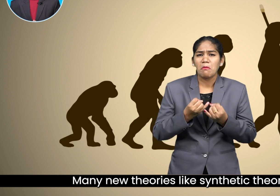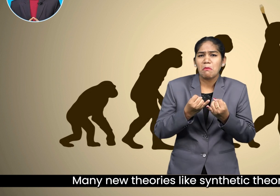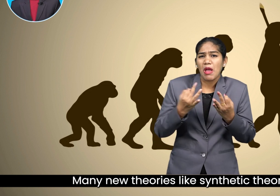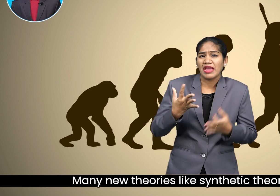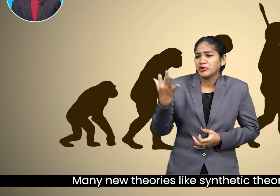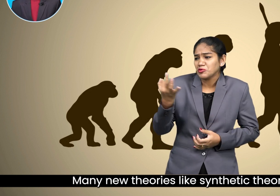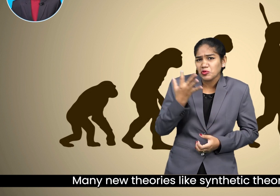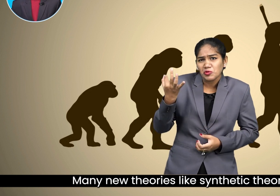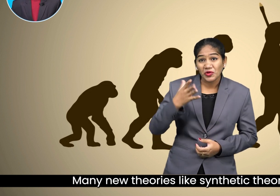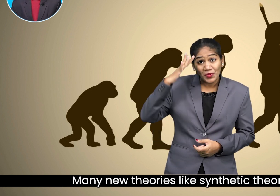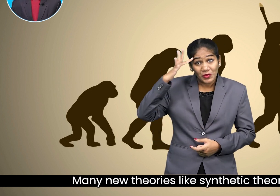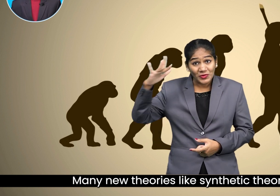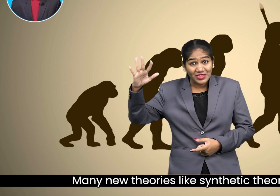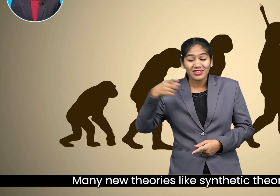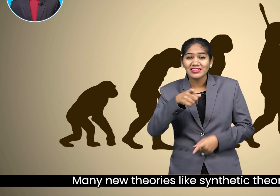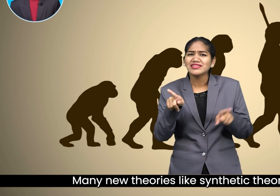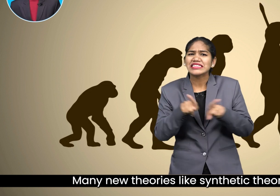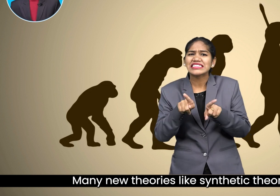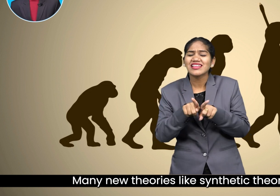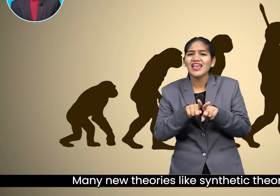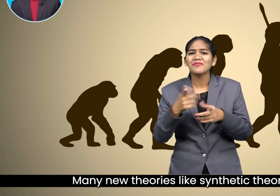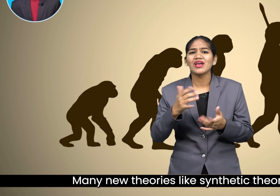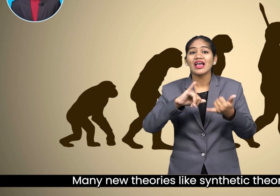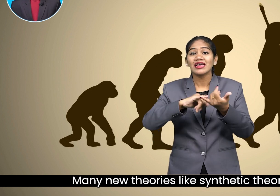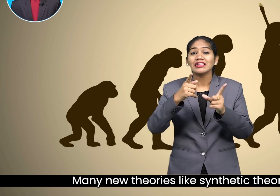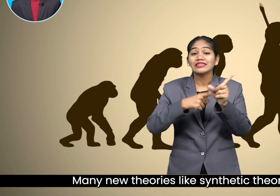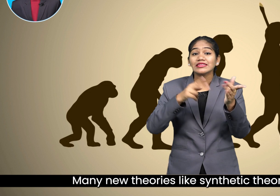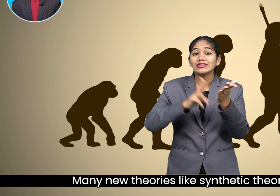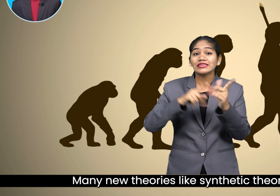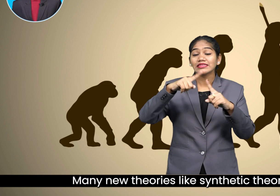Many new theories like synthetic theory